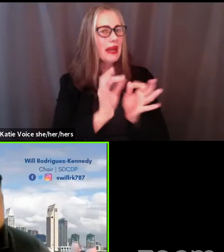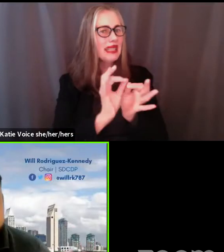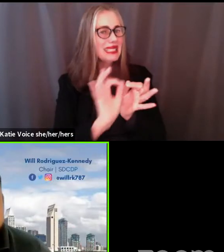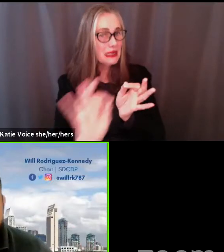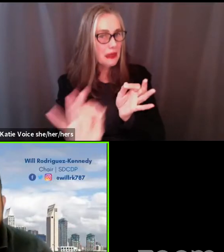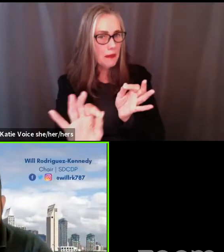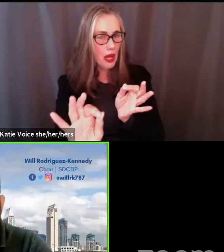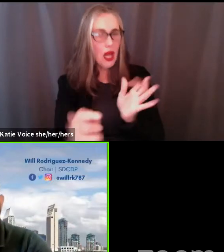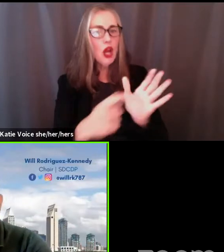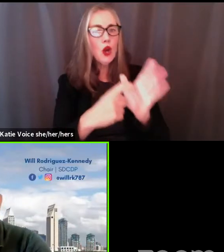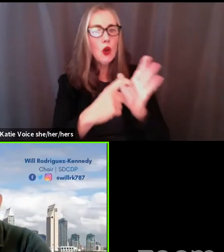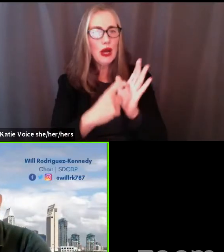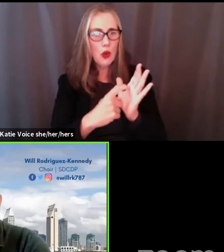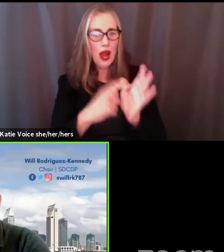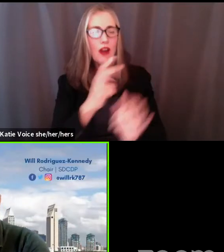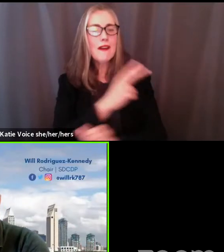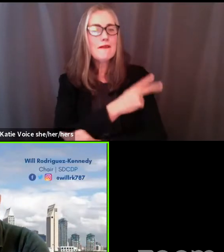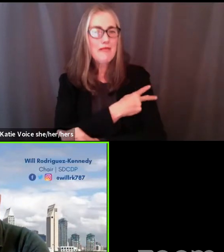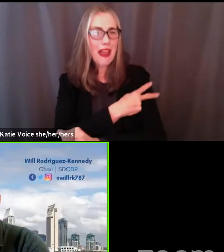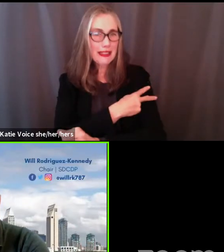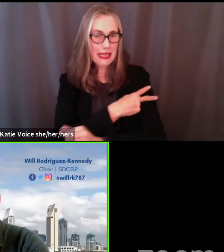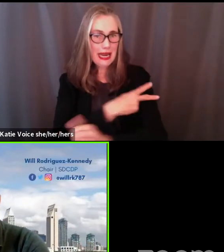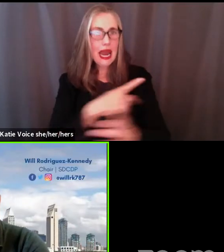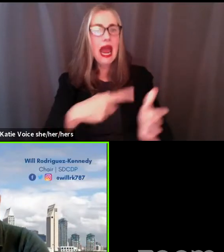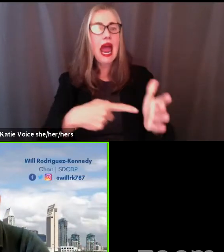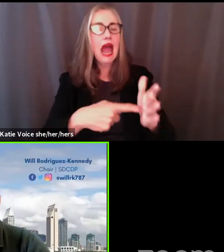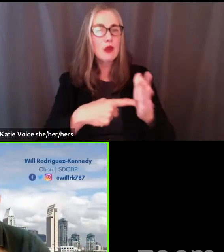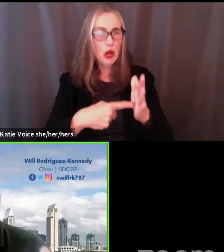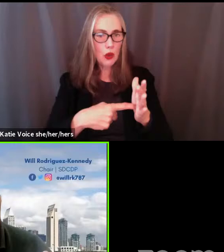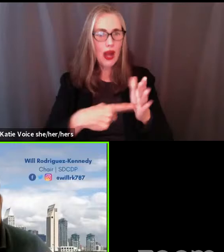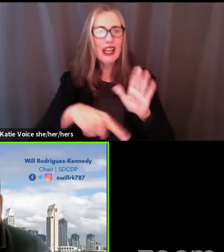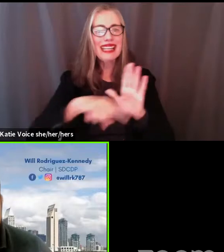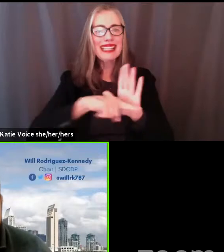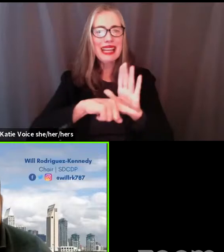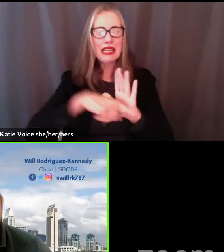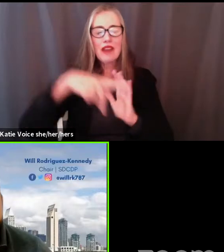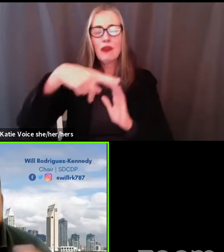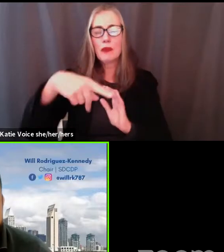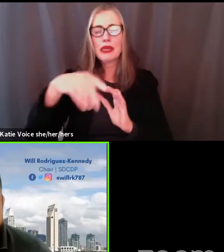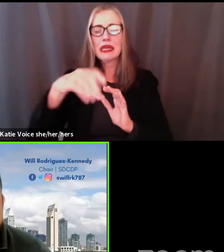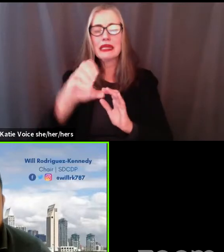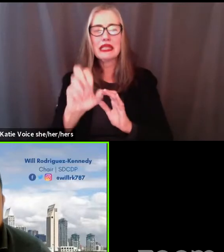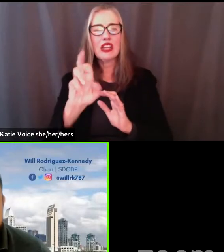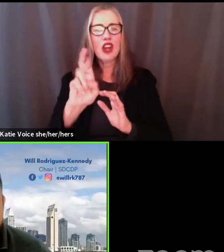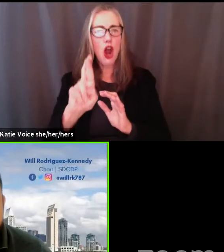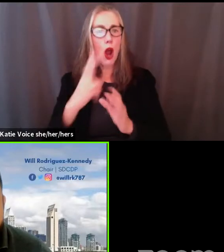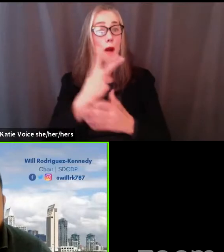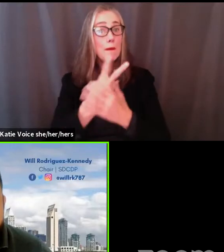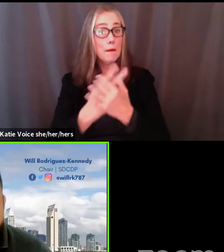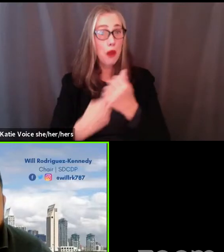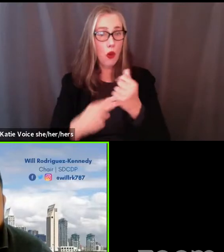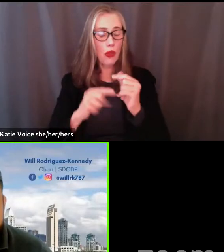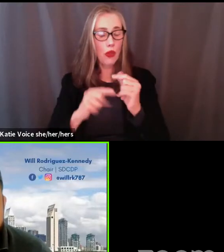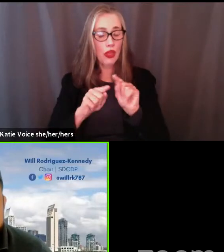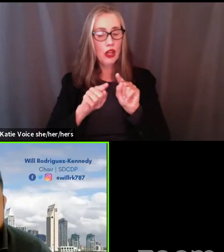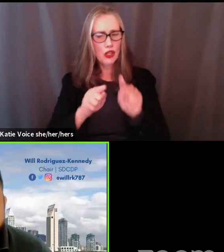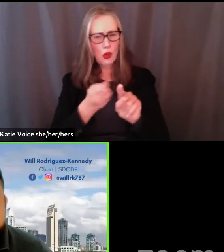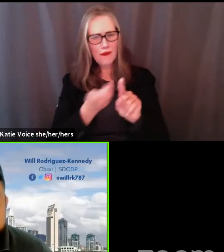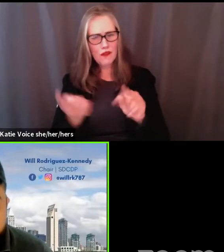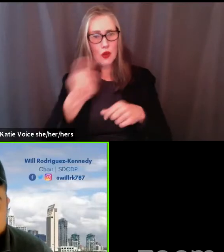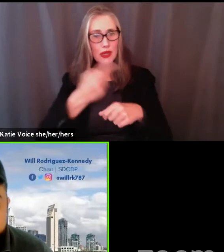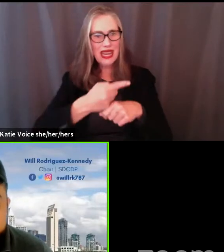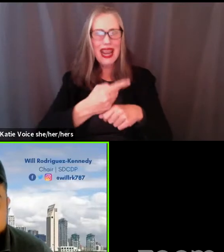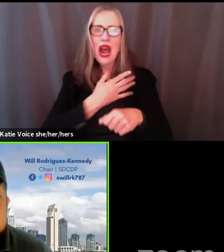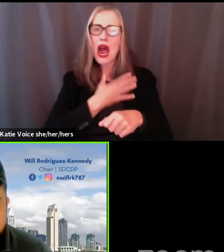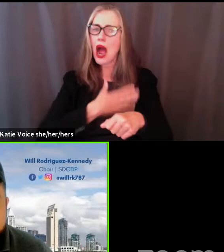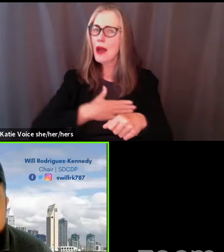a vaccination and to require a negative PCR test within a few days. I appreciate the chair's assurances, but I